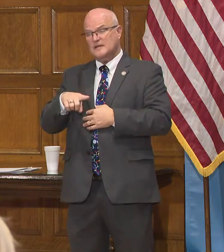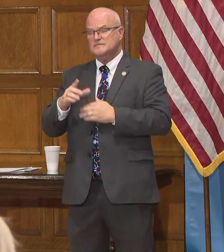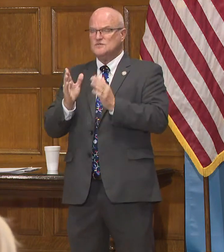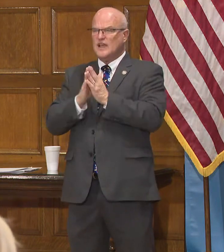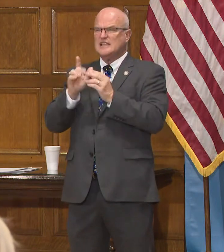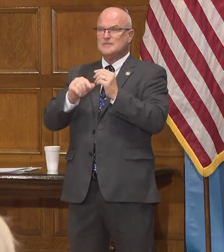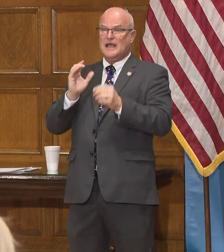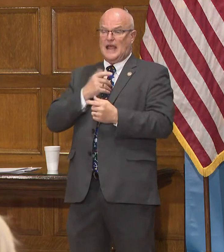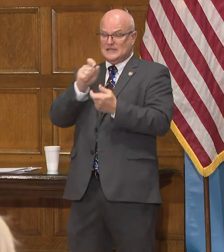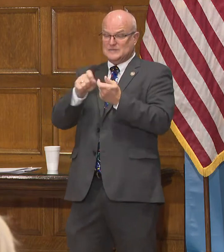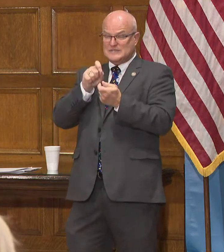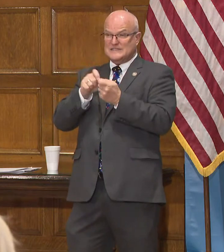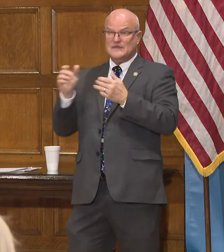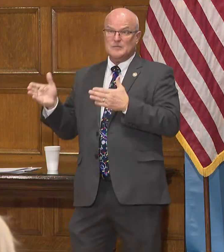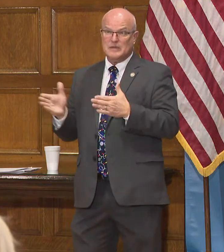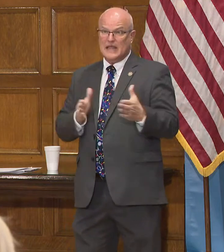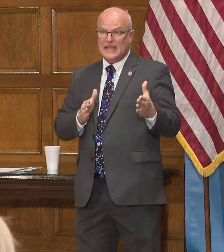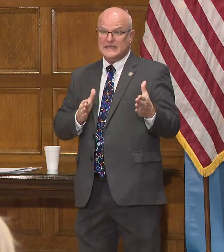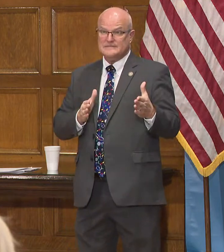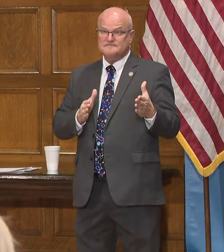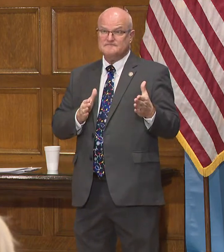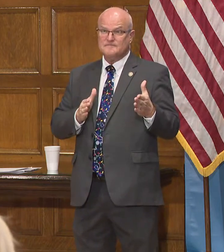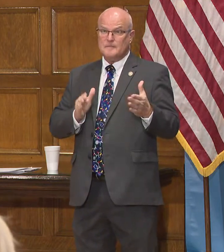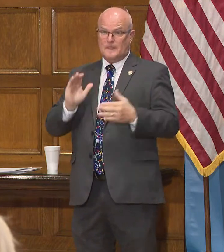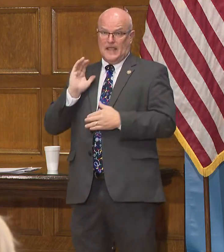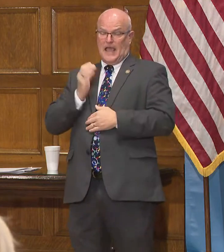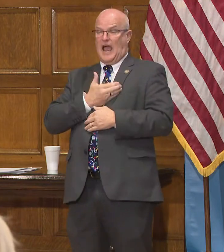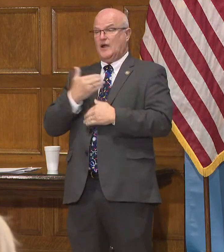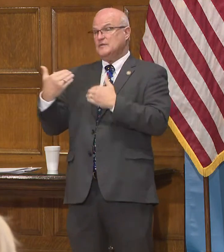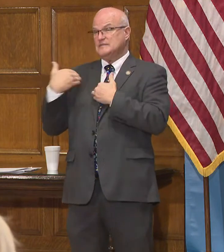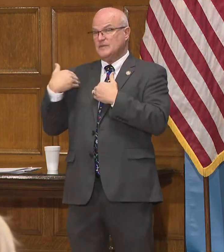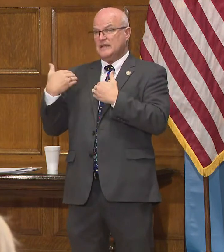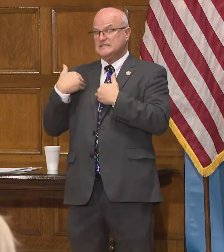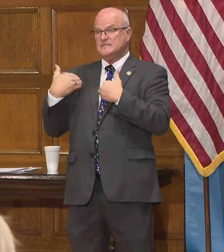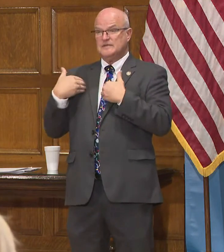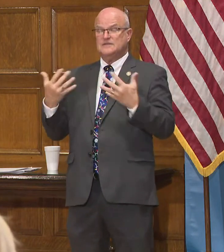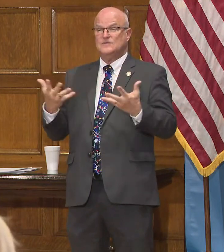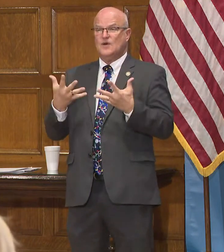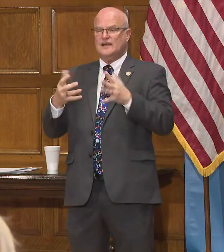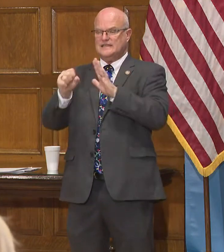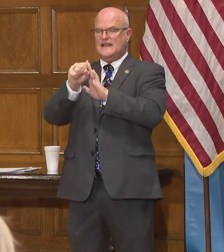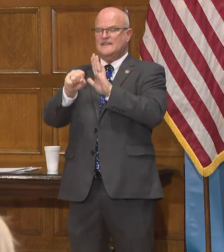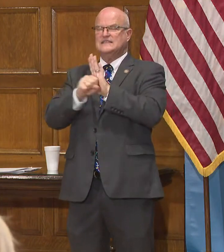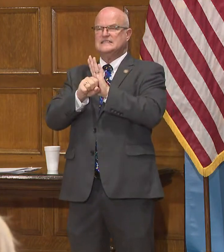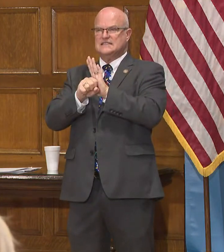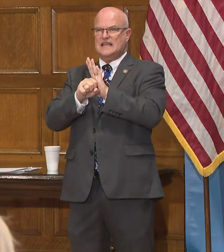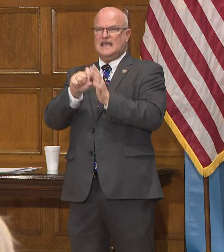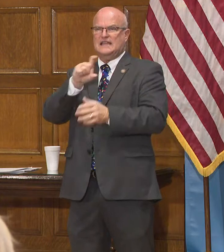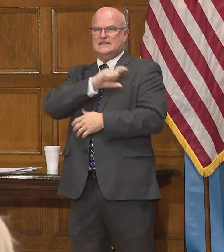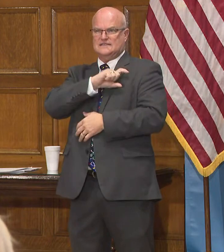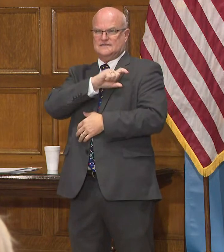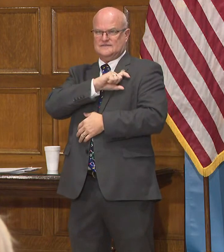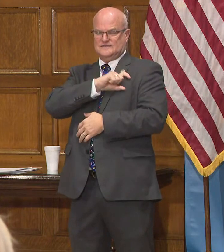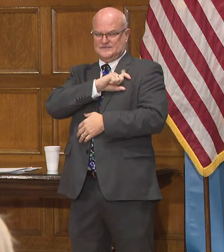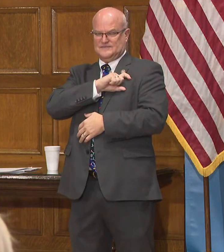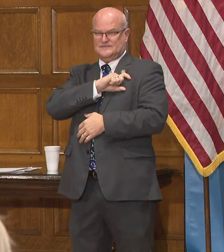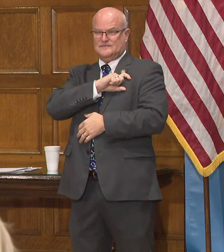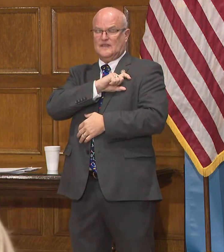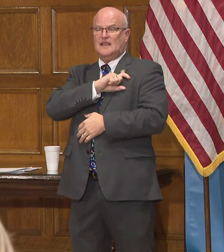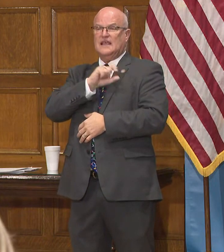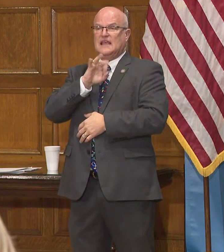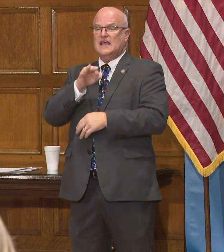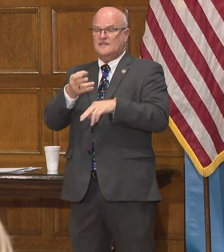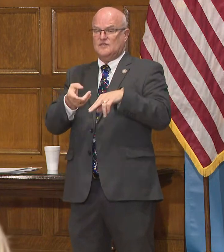about, our specific plans. Our responsibility is the state law enforcement community. And if